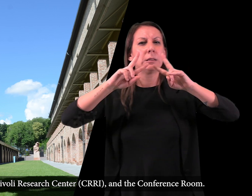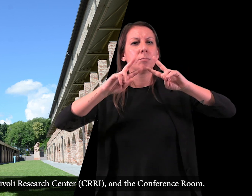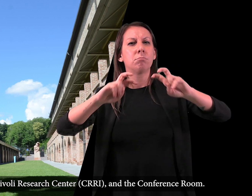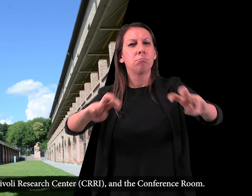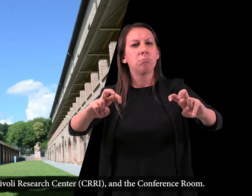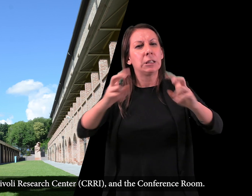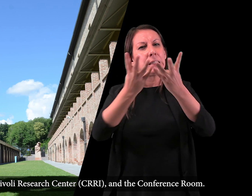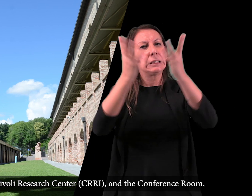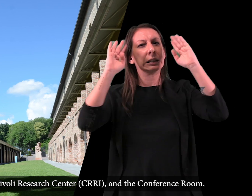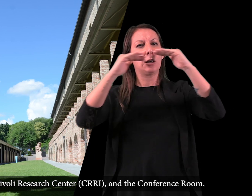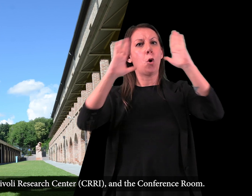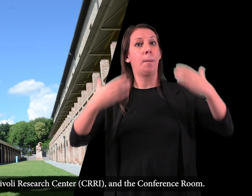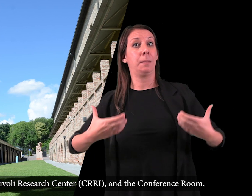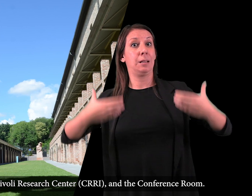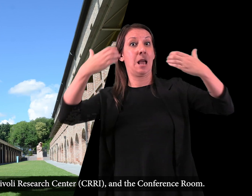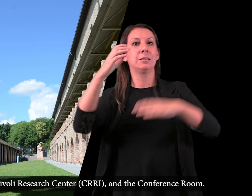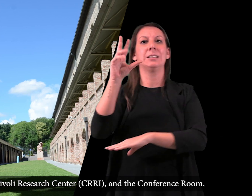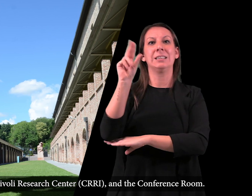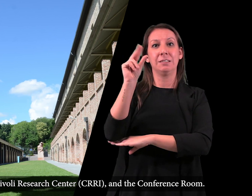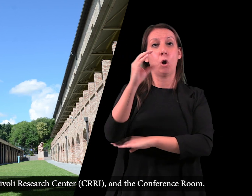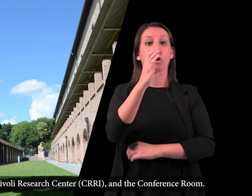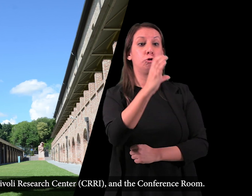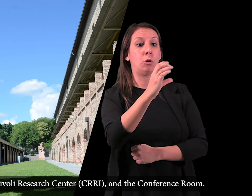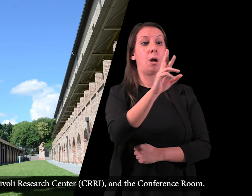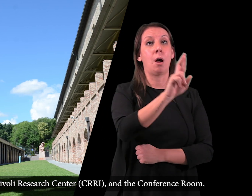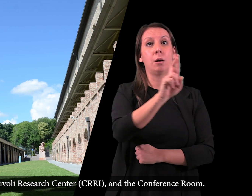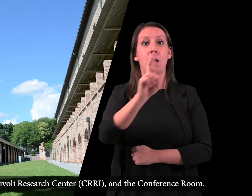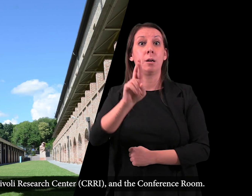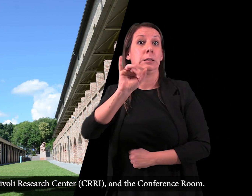CRRI, and the conference room.